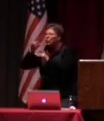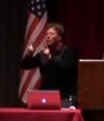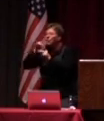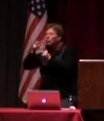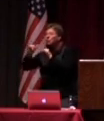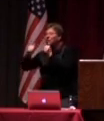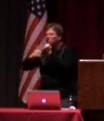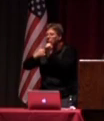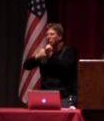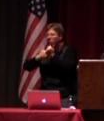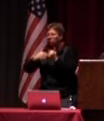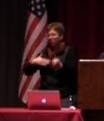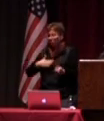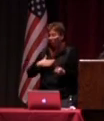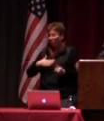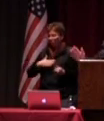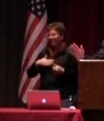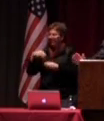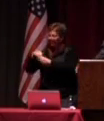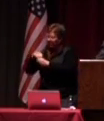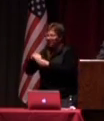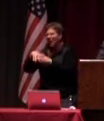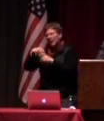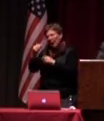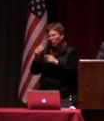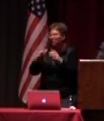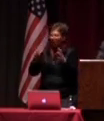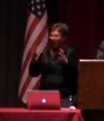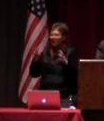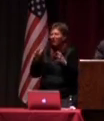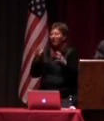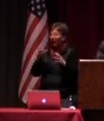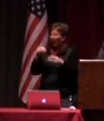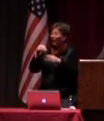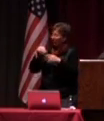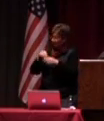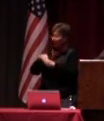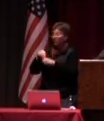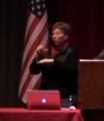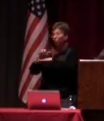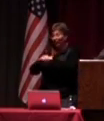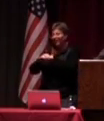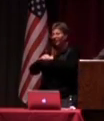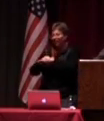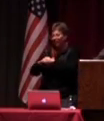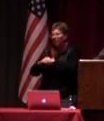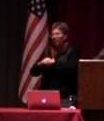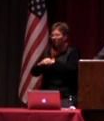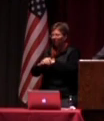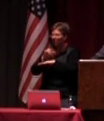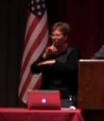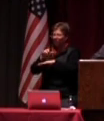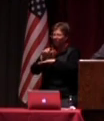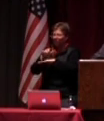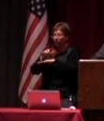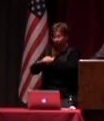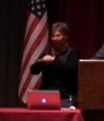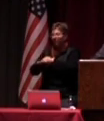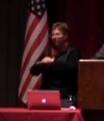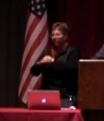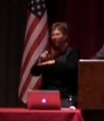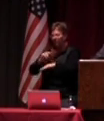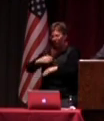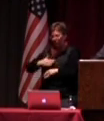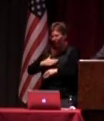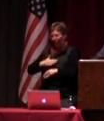in France and even outside of France, even, believe it or not, in Britain, Napoleon's greatest enemy, where some radicals